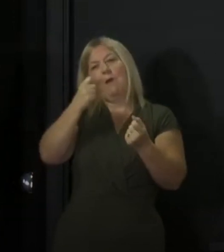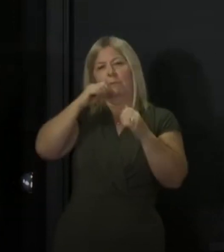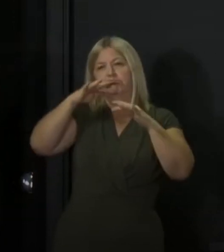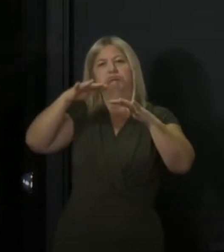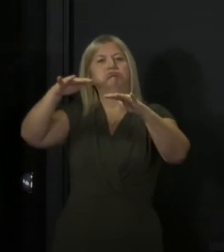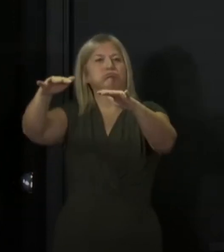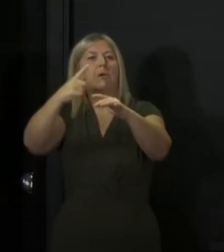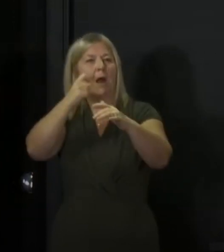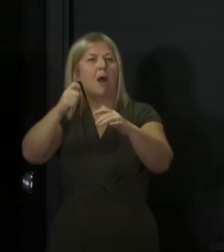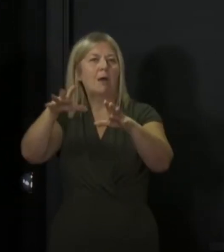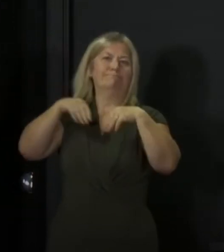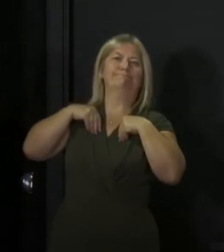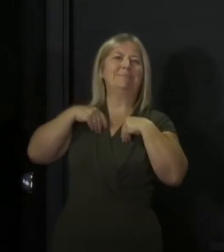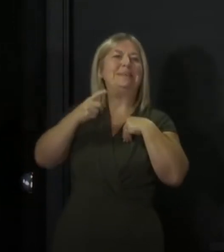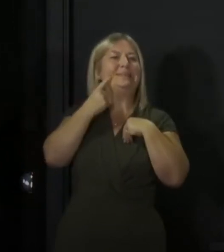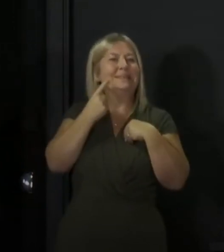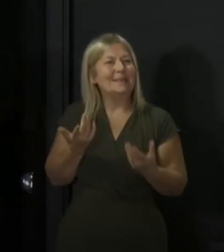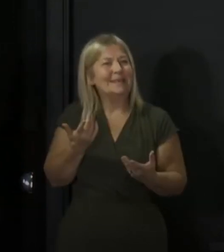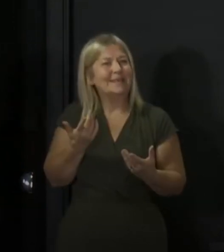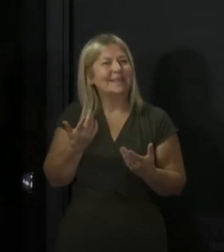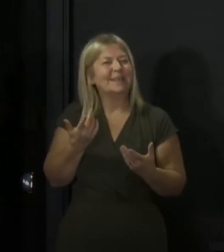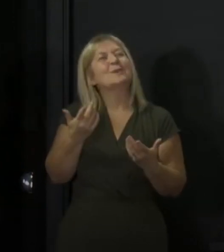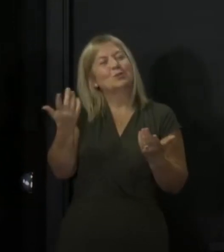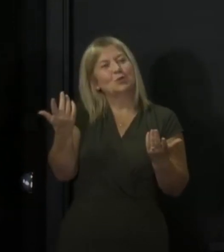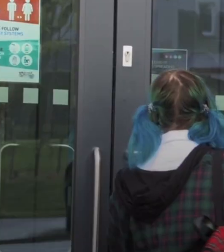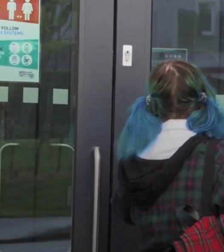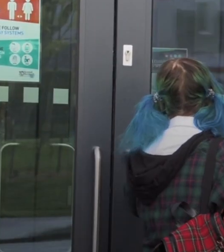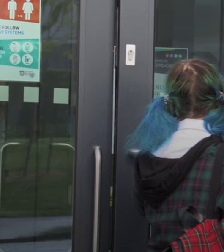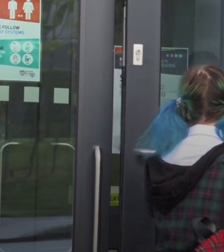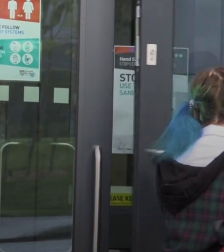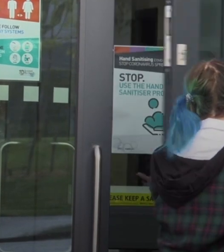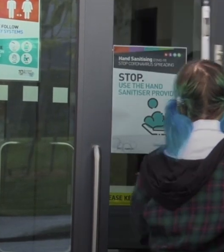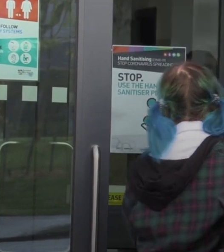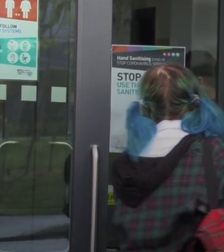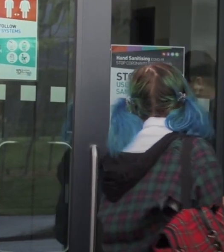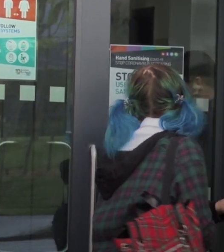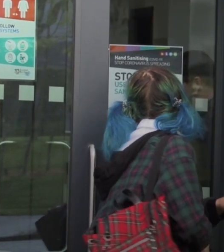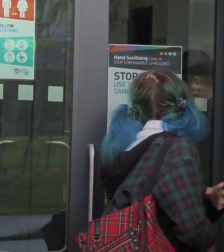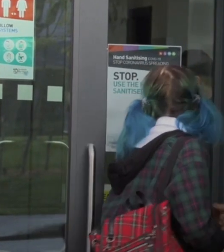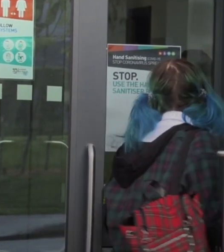transmission. And finally, there is often less scope for effective ventilation in these areas.